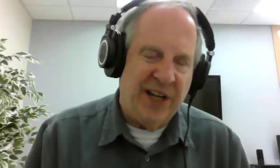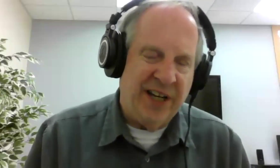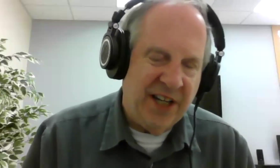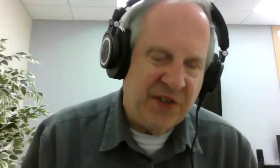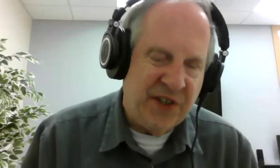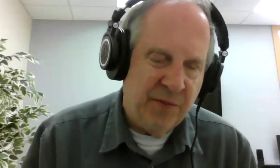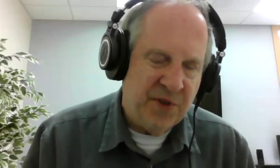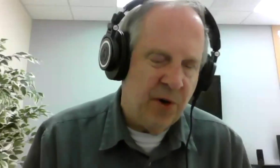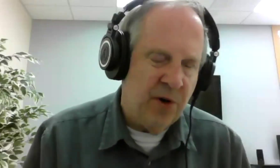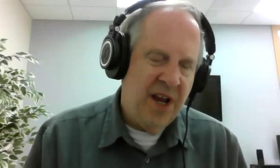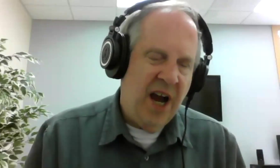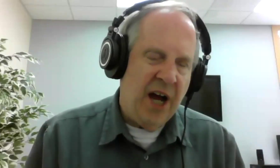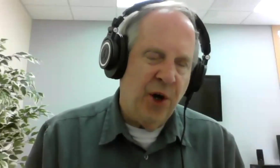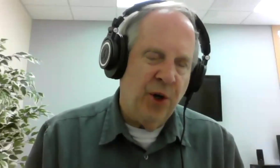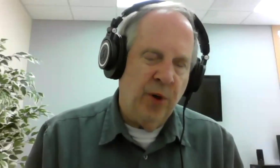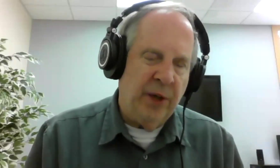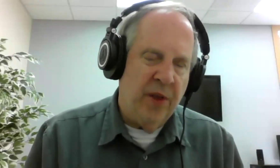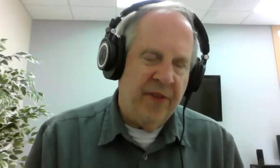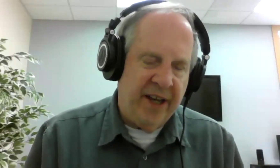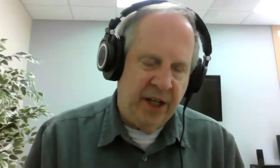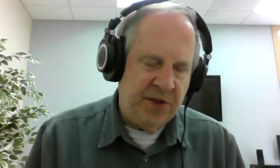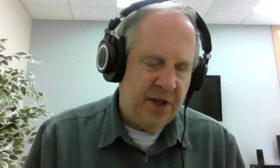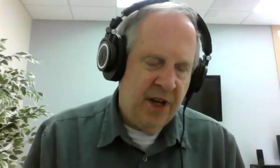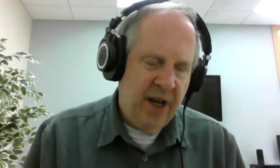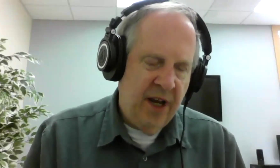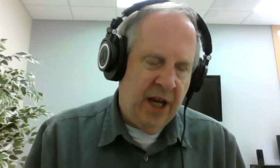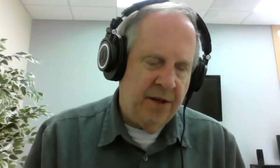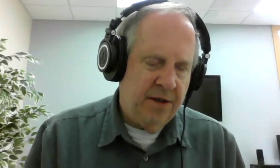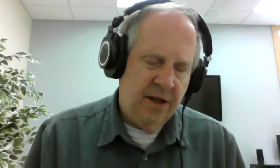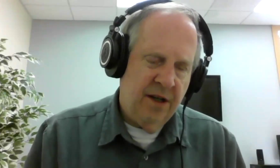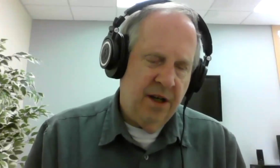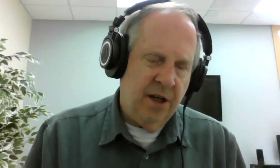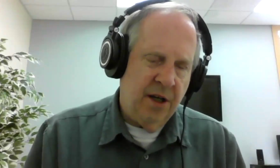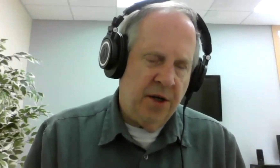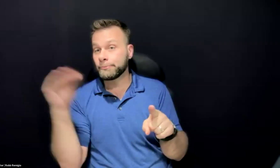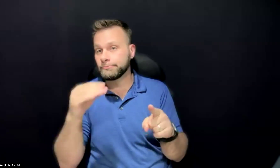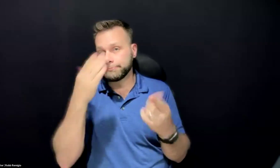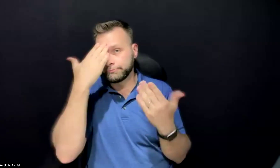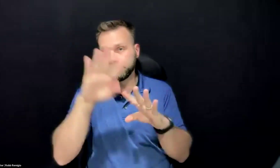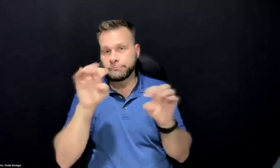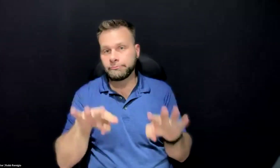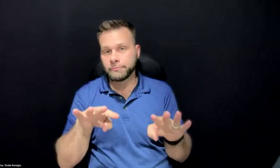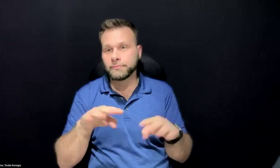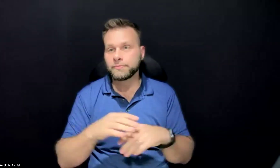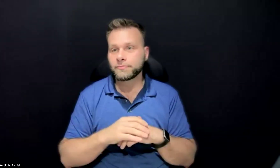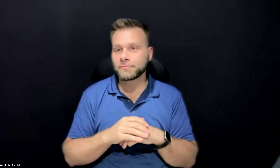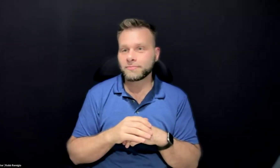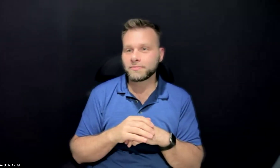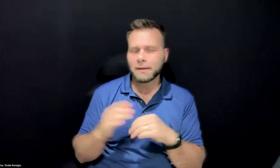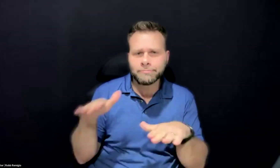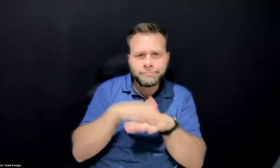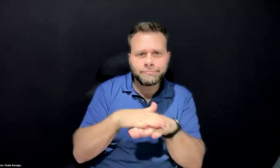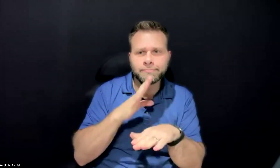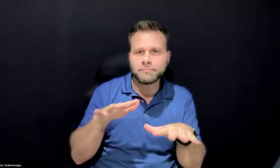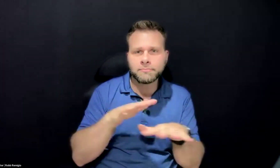create videos, I can't see them, so I don't know really what that is. And I'm It's not probably the entirely sure JAWS how to. viewer, the